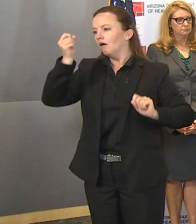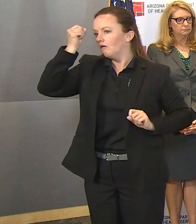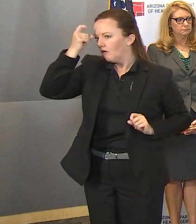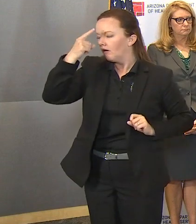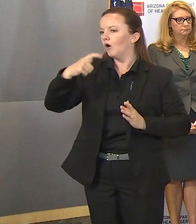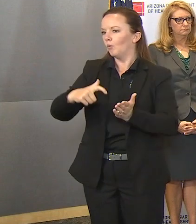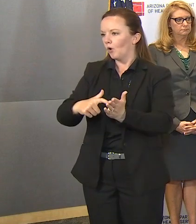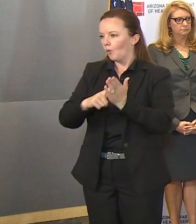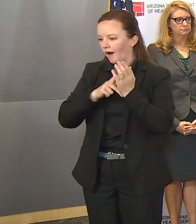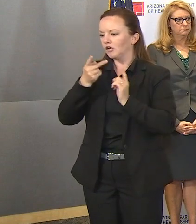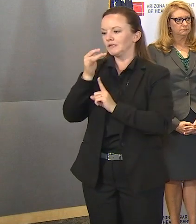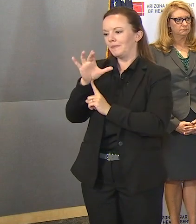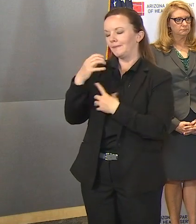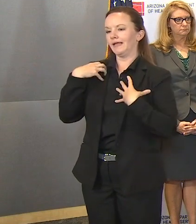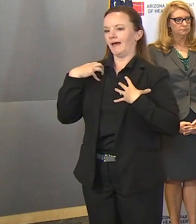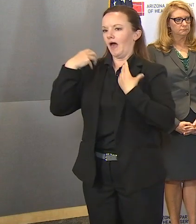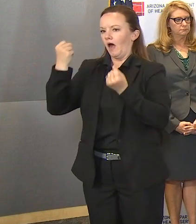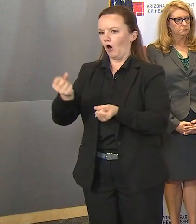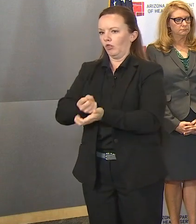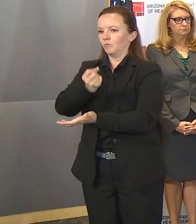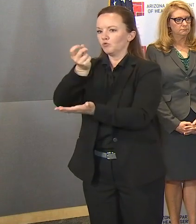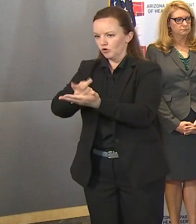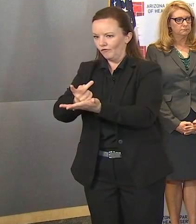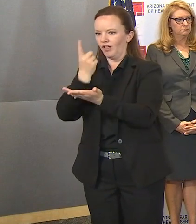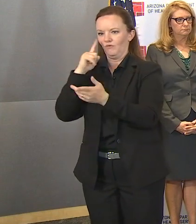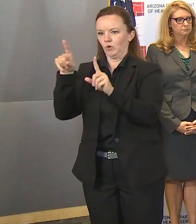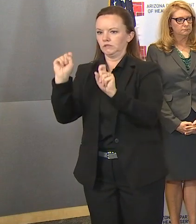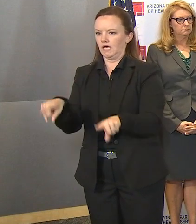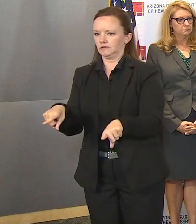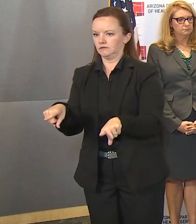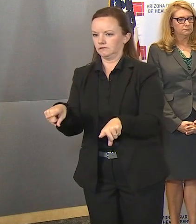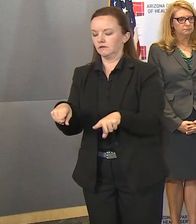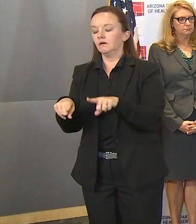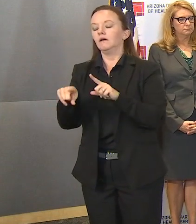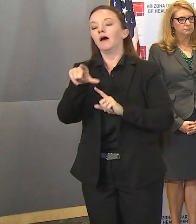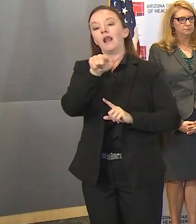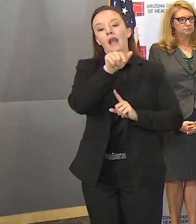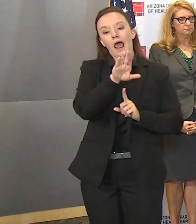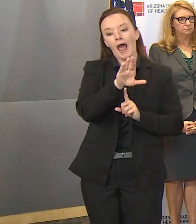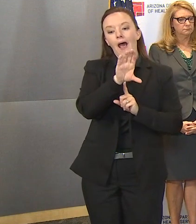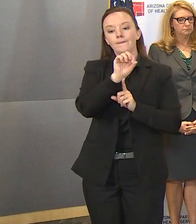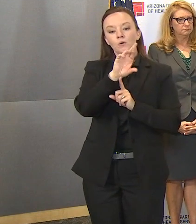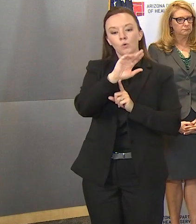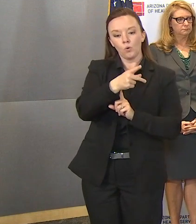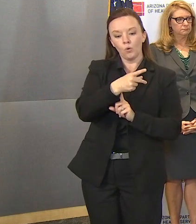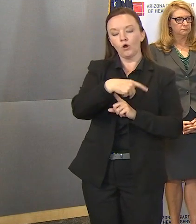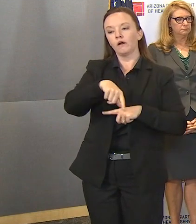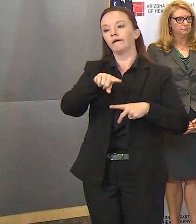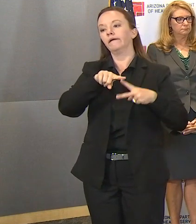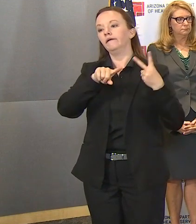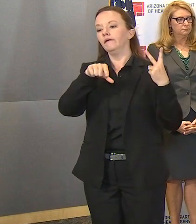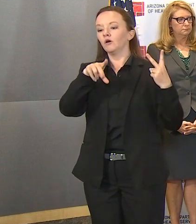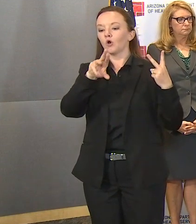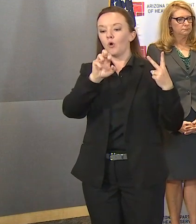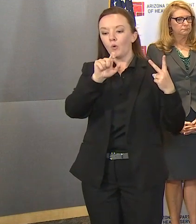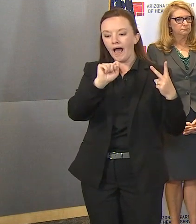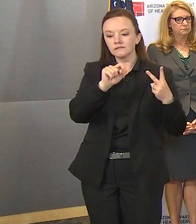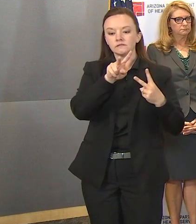a public health approval to get tested. When LabCorp and Quest are performing